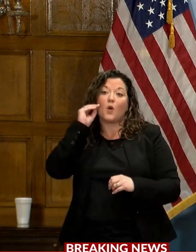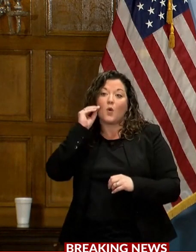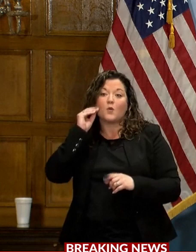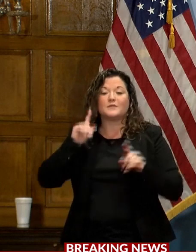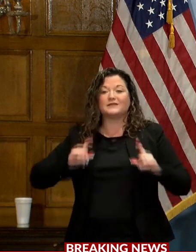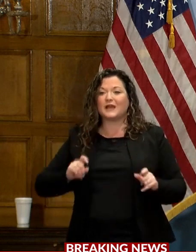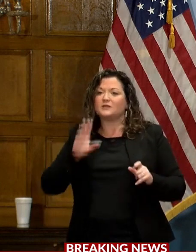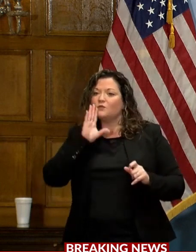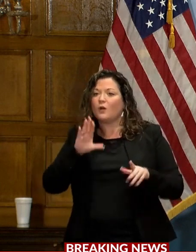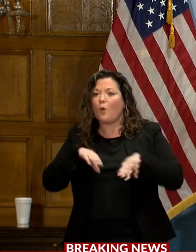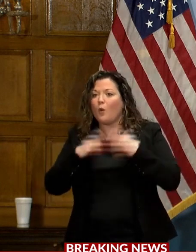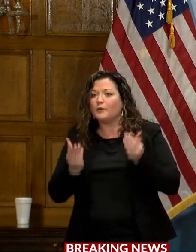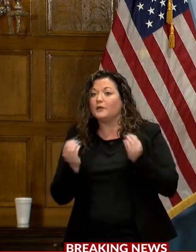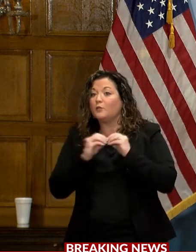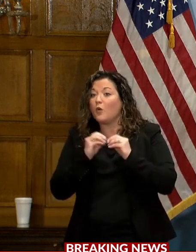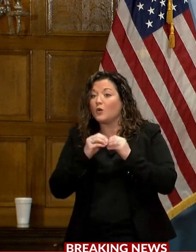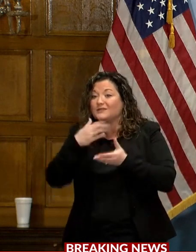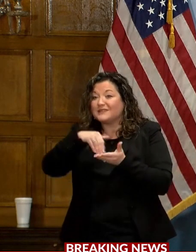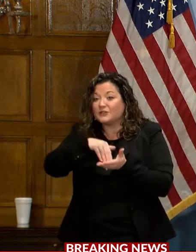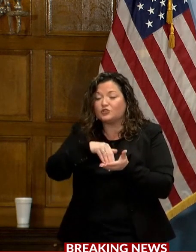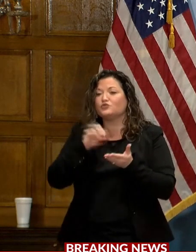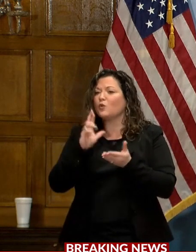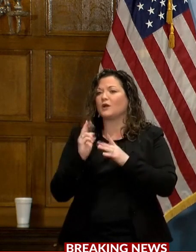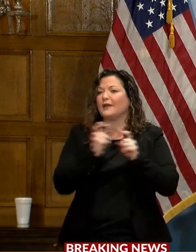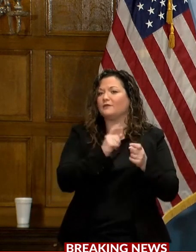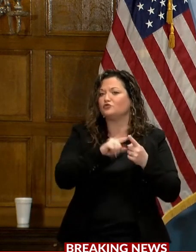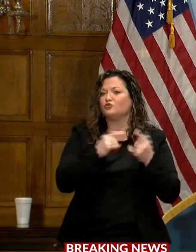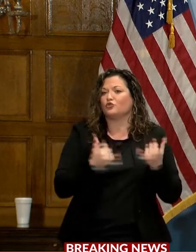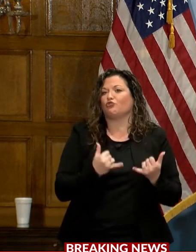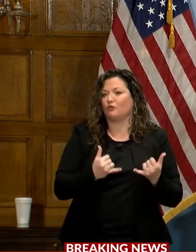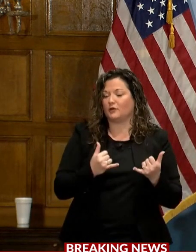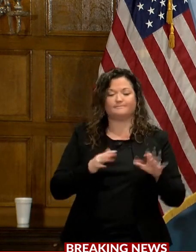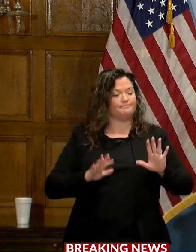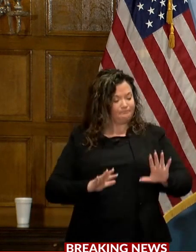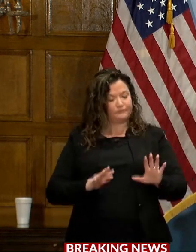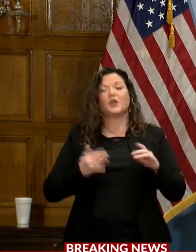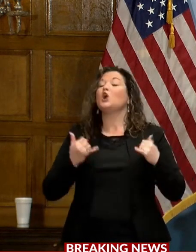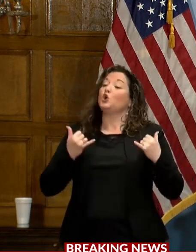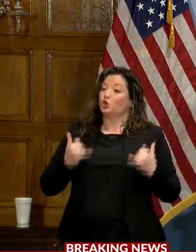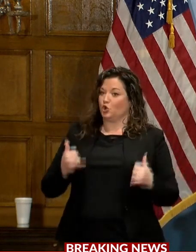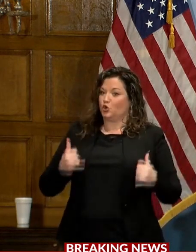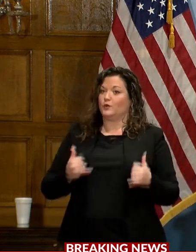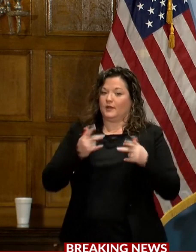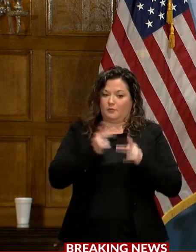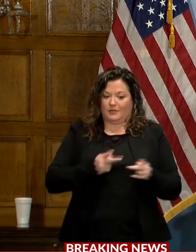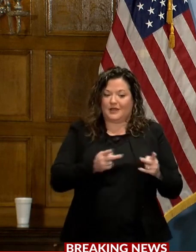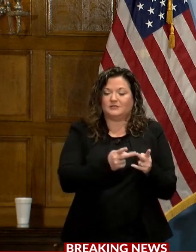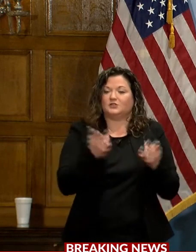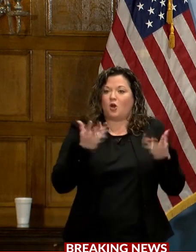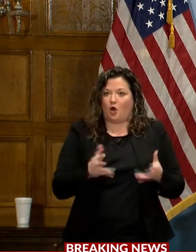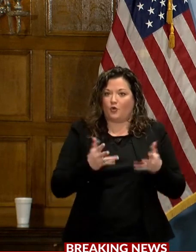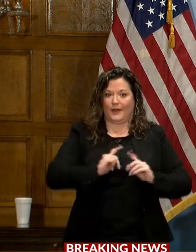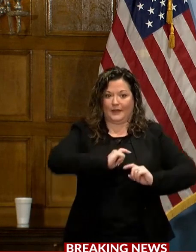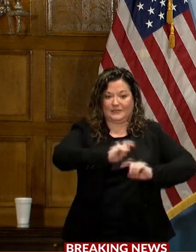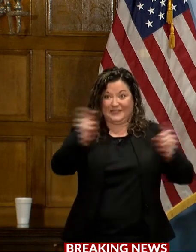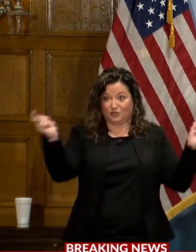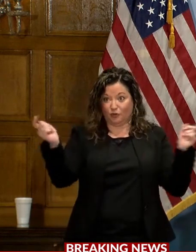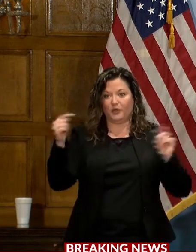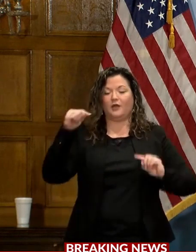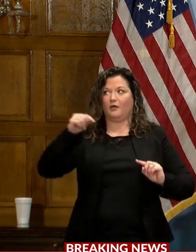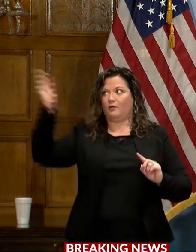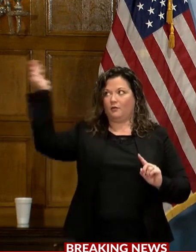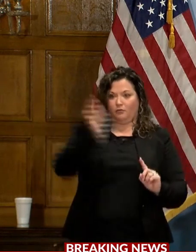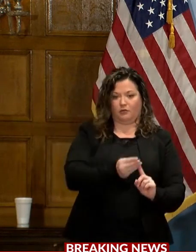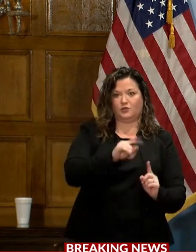these just go to the current ones? No, it'd go to the current distribution facilities. As we